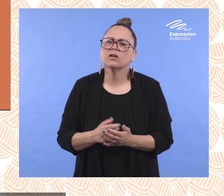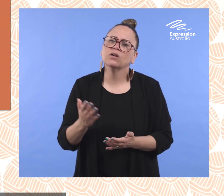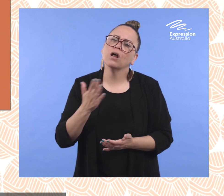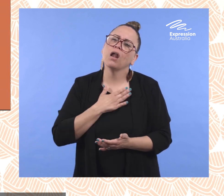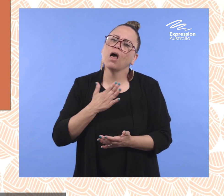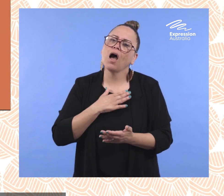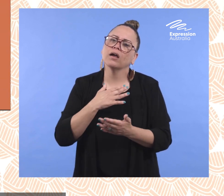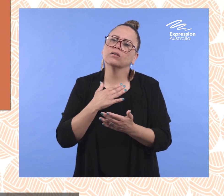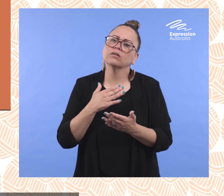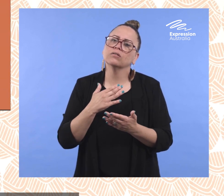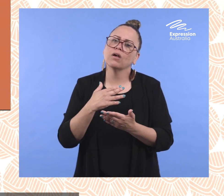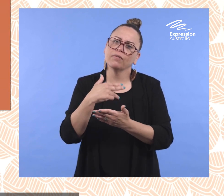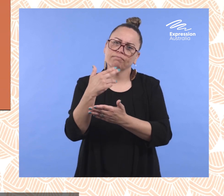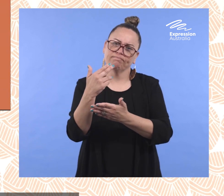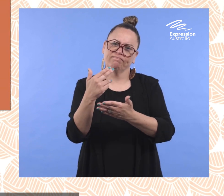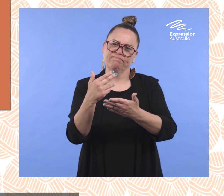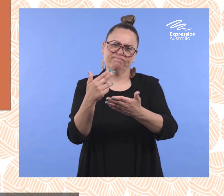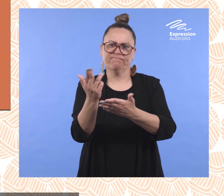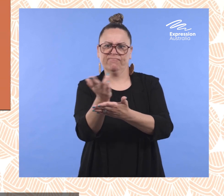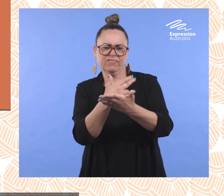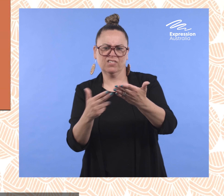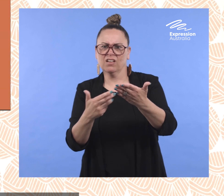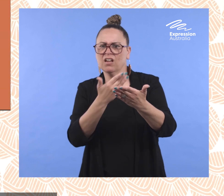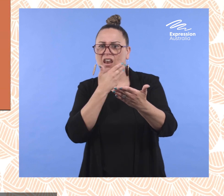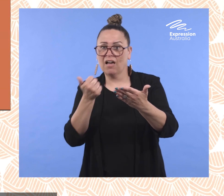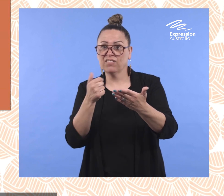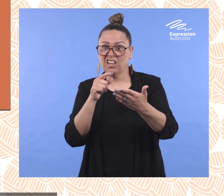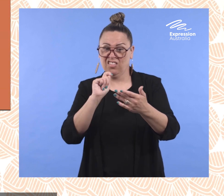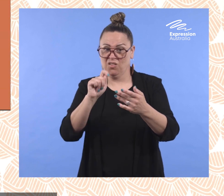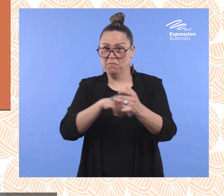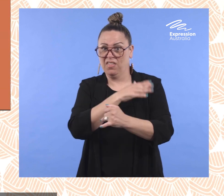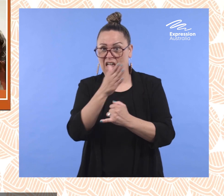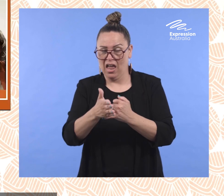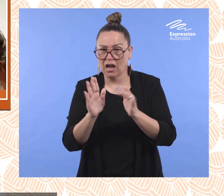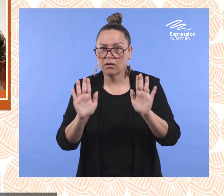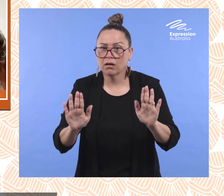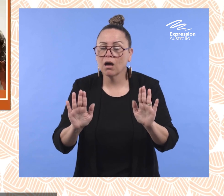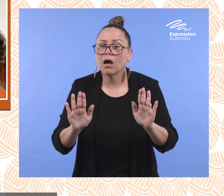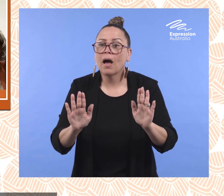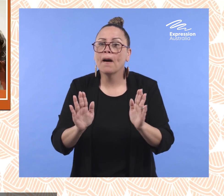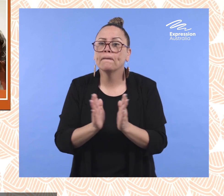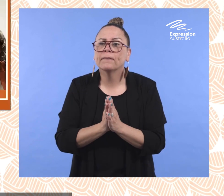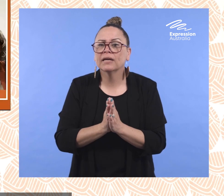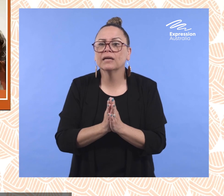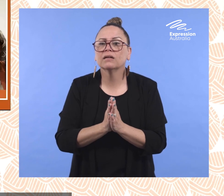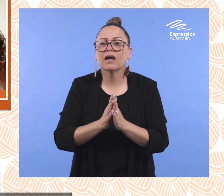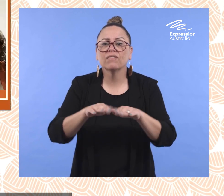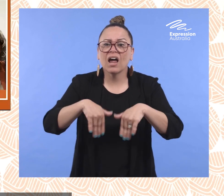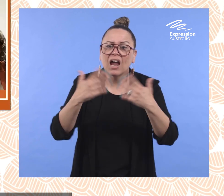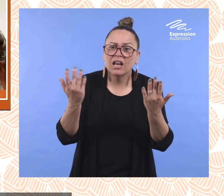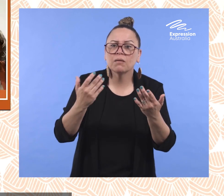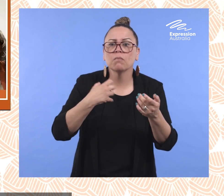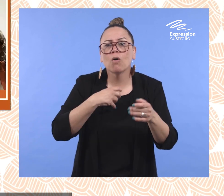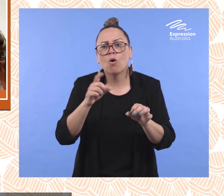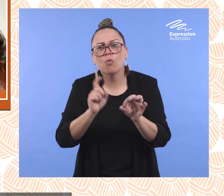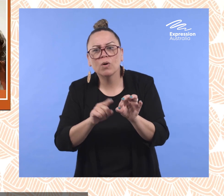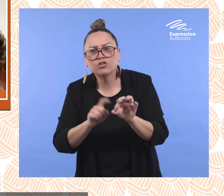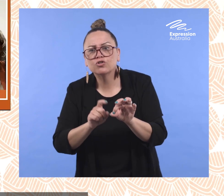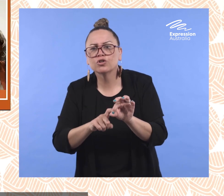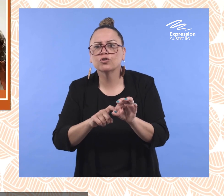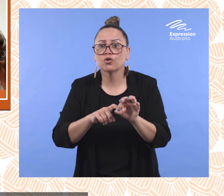I just like this little cartoon before we're getting towards the end, Aunty Munya. Please, if you have any